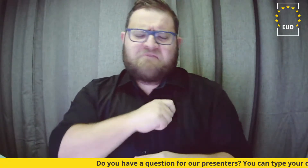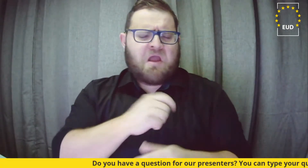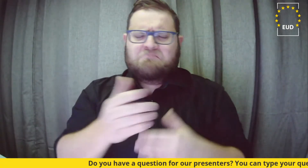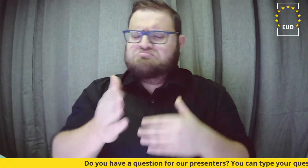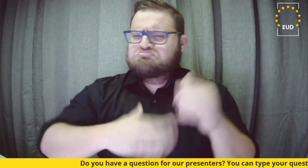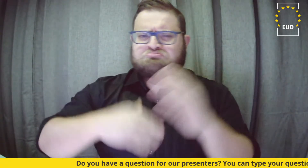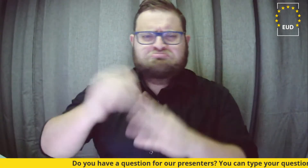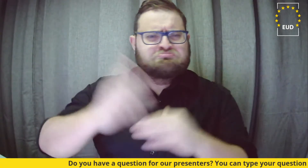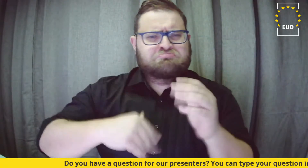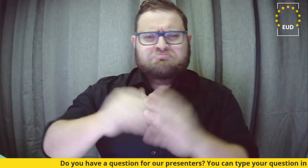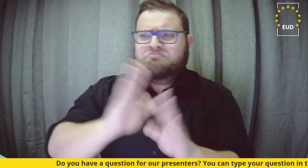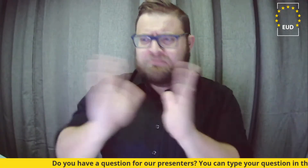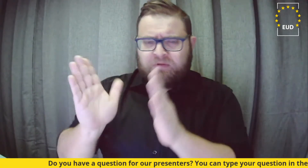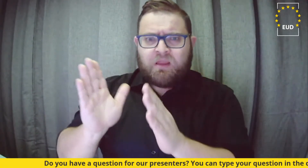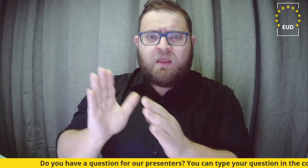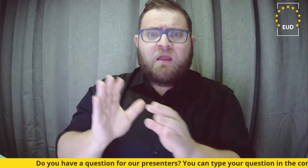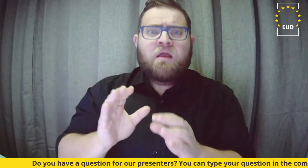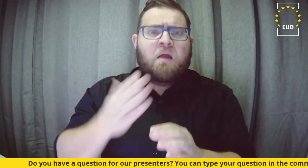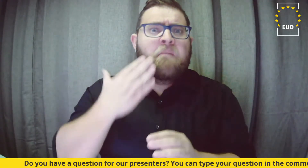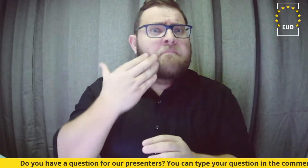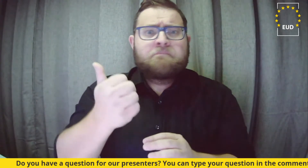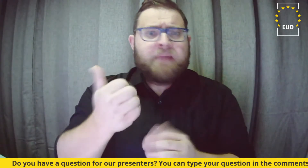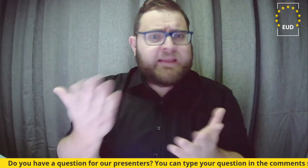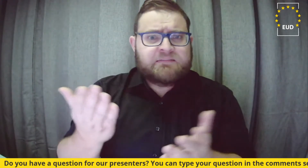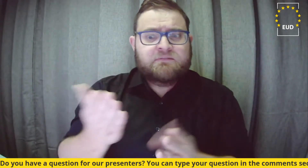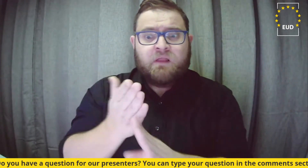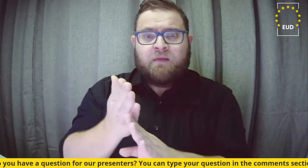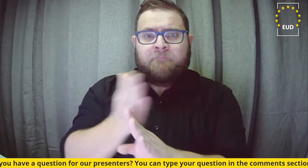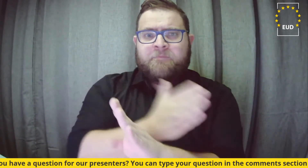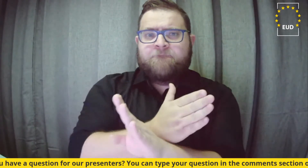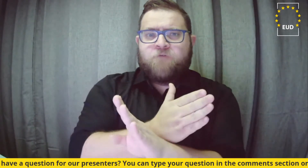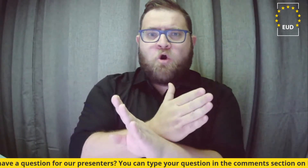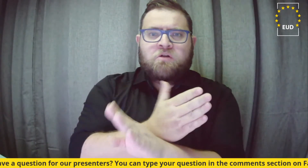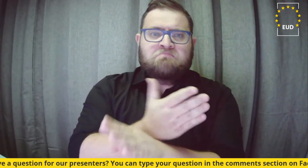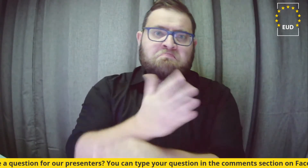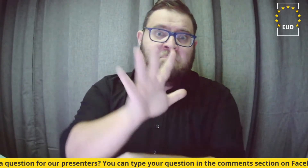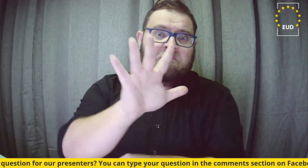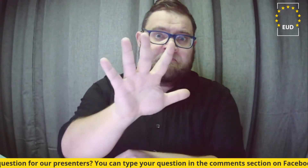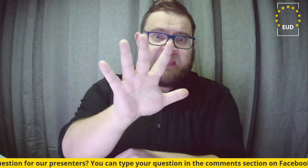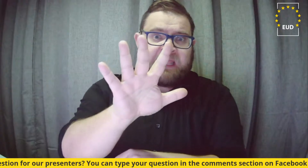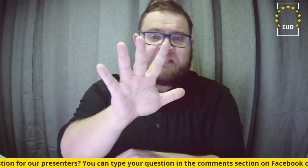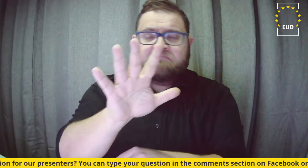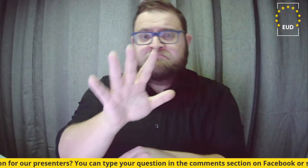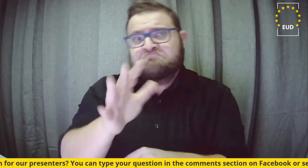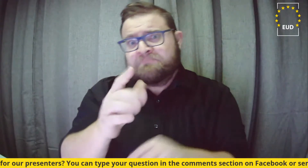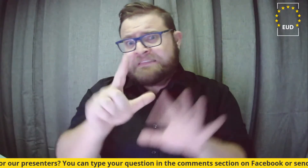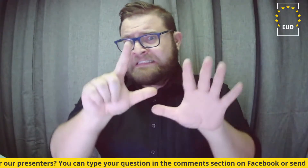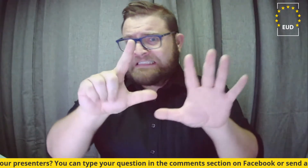When we look at national TV channels or private TV channels,